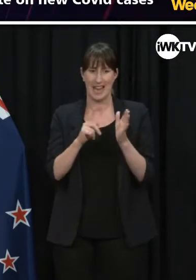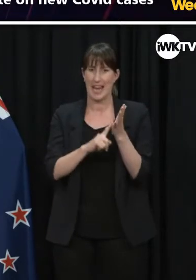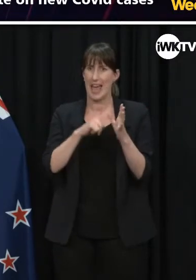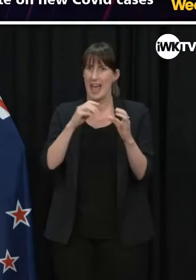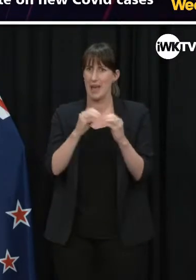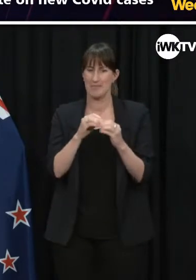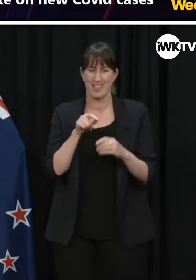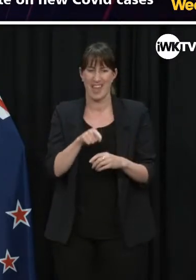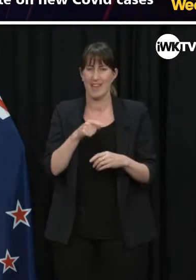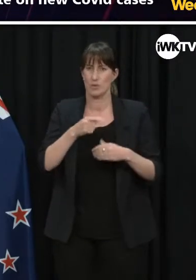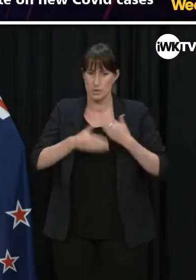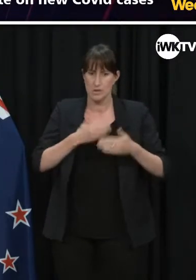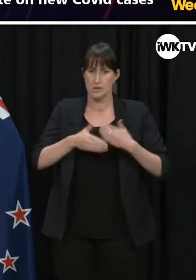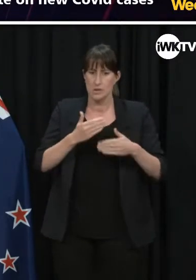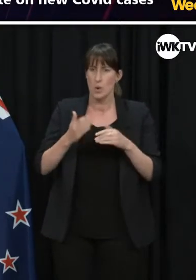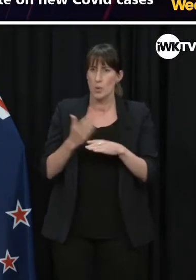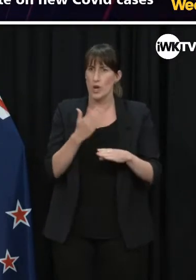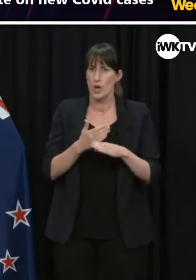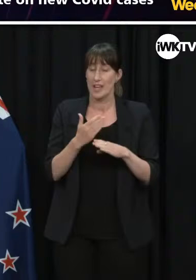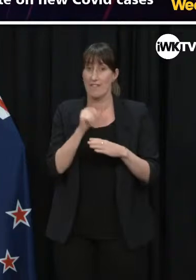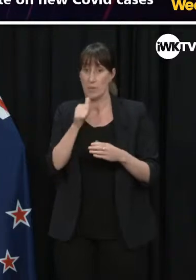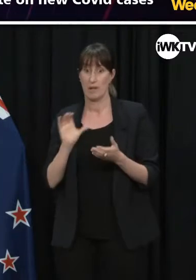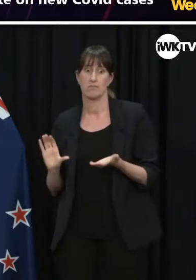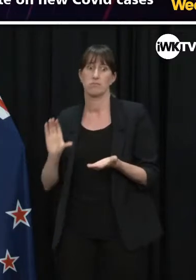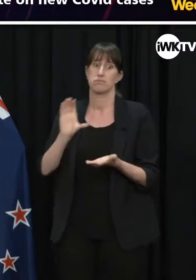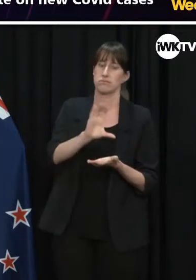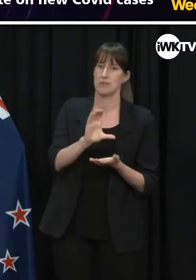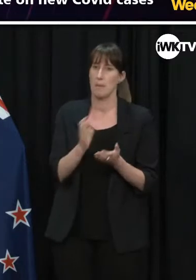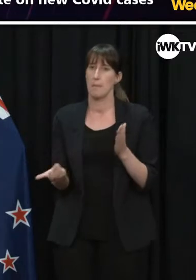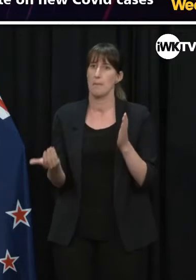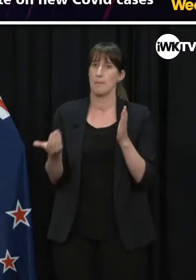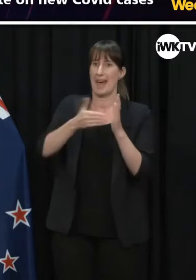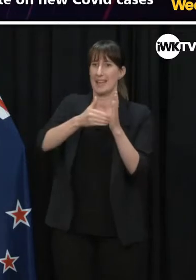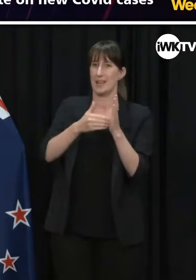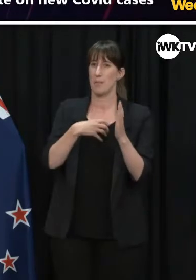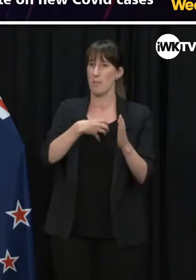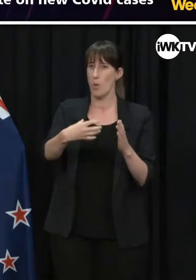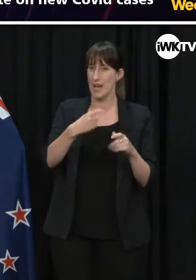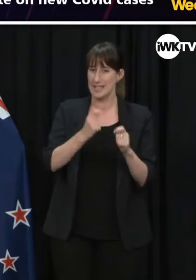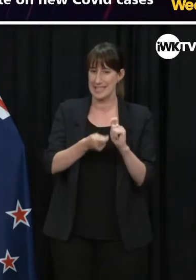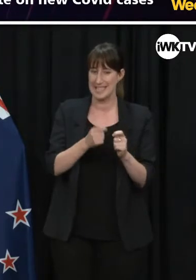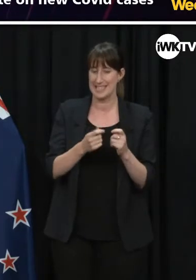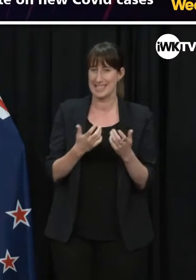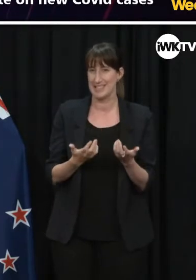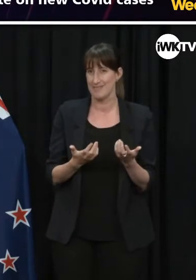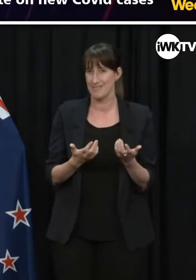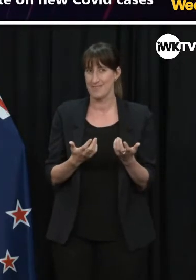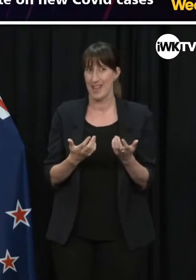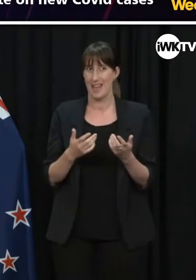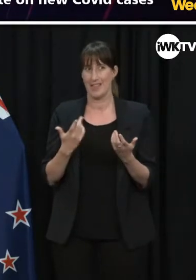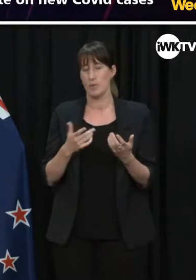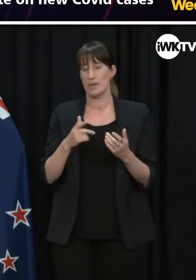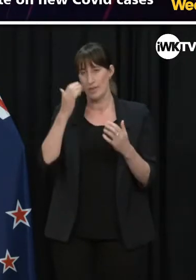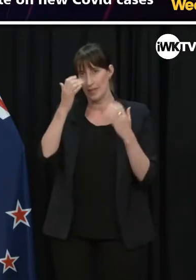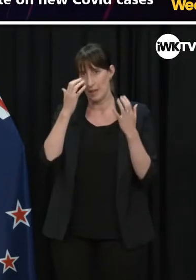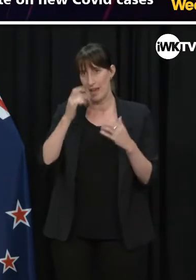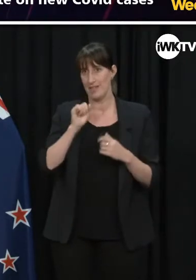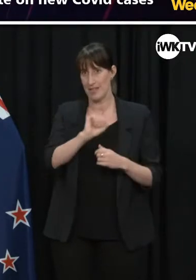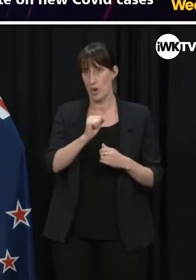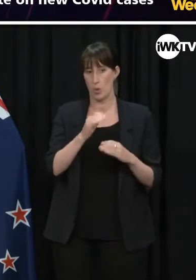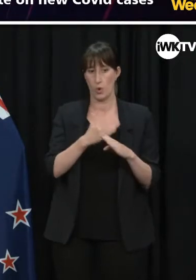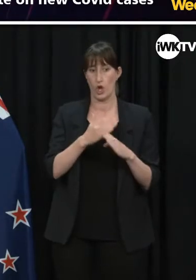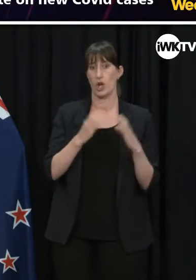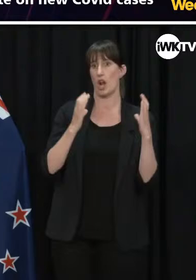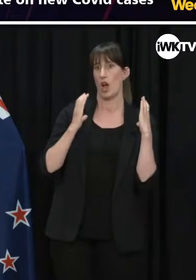an extra layer of reassurance, given that we know we'd be more likely to get more false negatives from the saliva testing. So we are doing